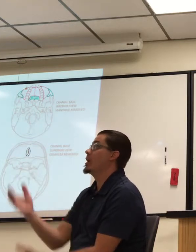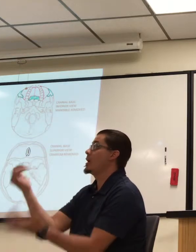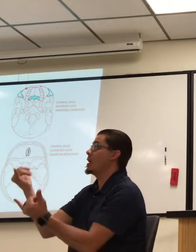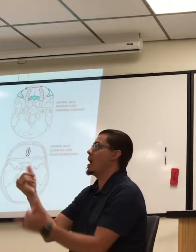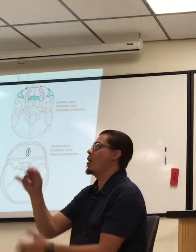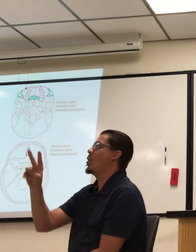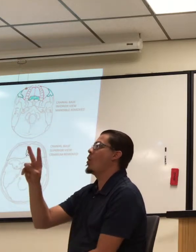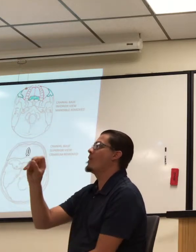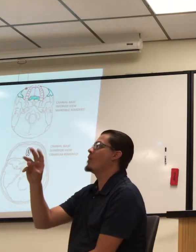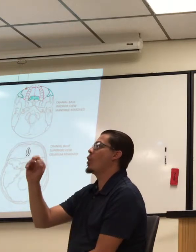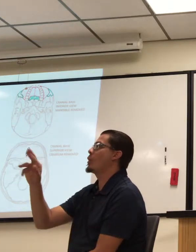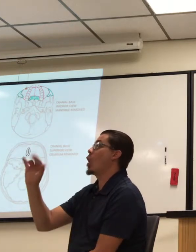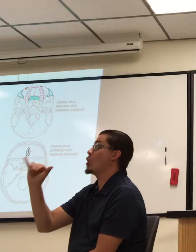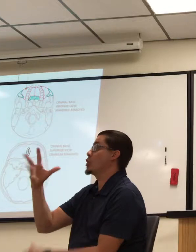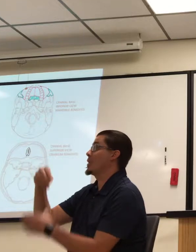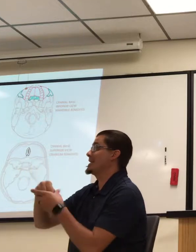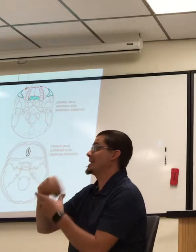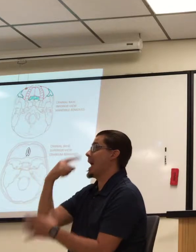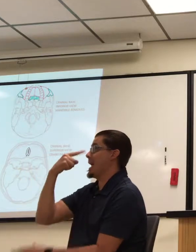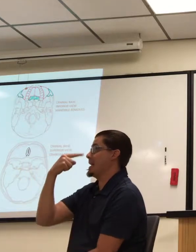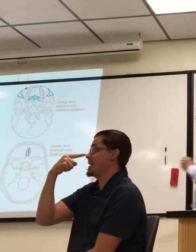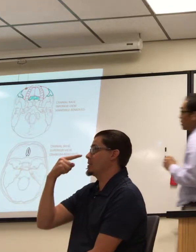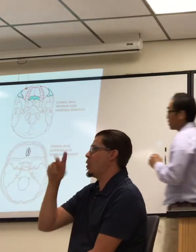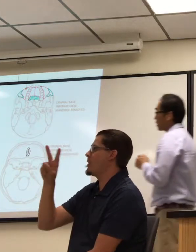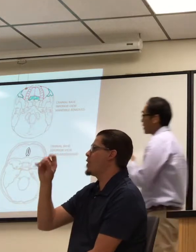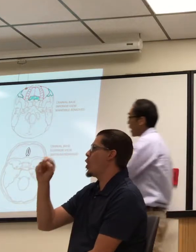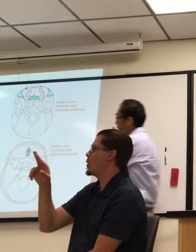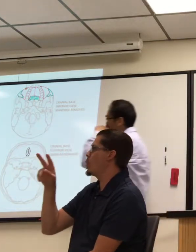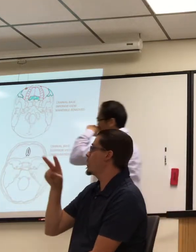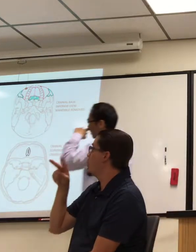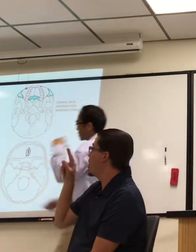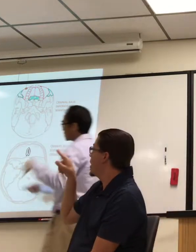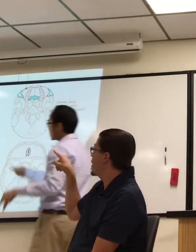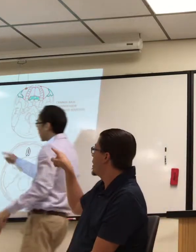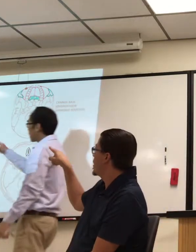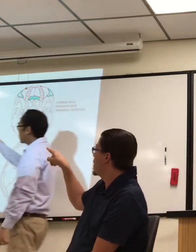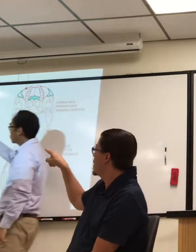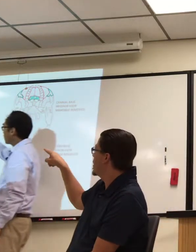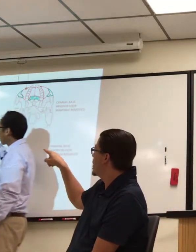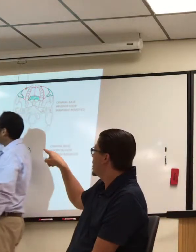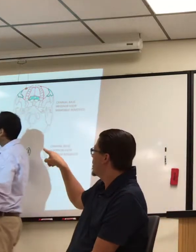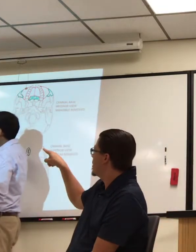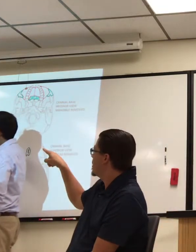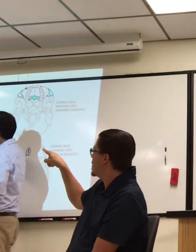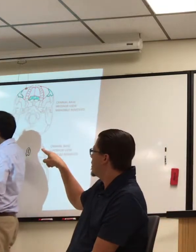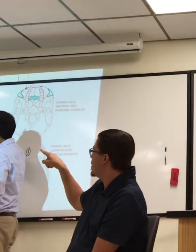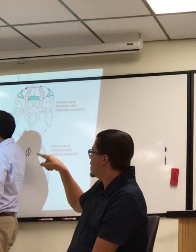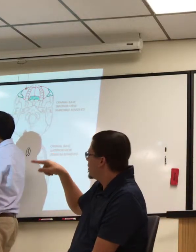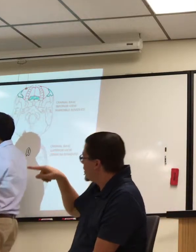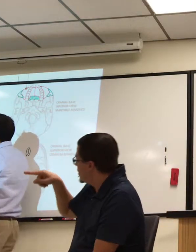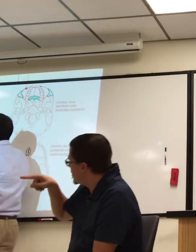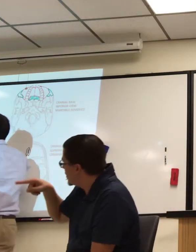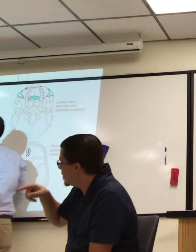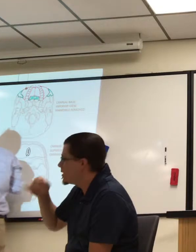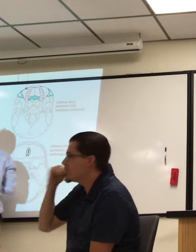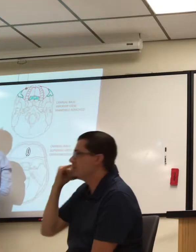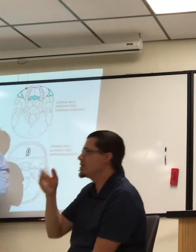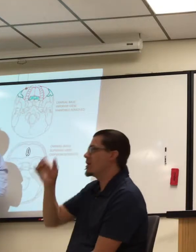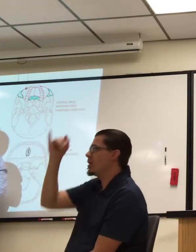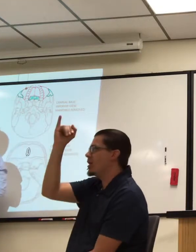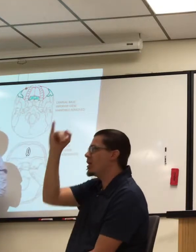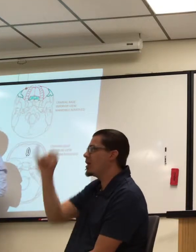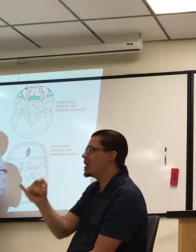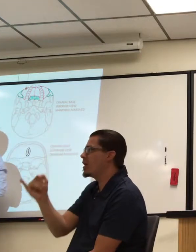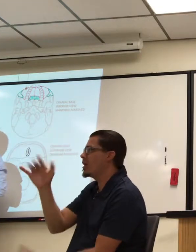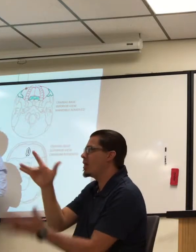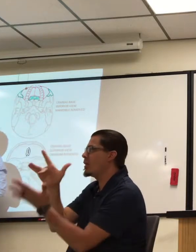Orange here. So for Vomer, when you look down, there's I drew a partition right down the middle. There's